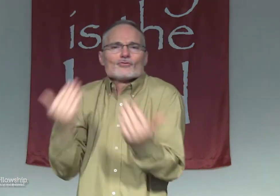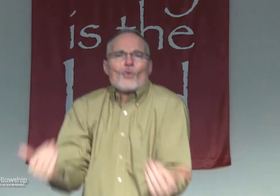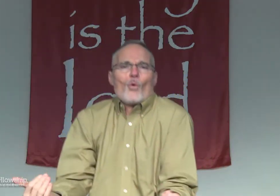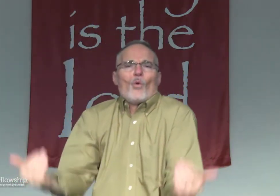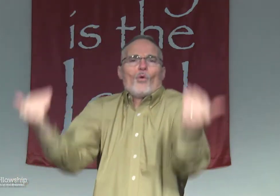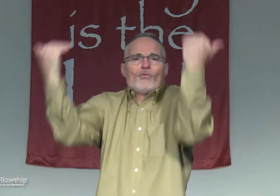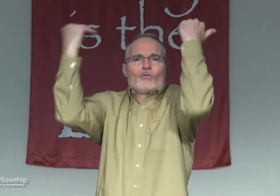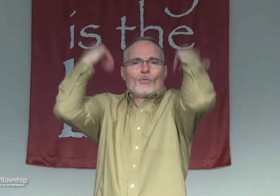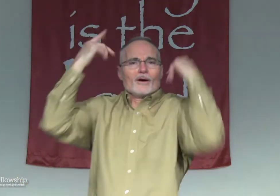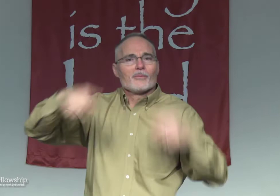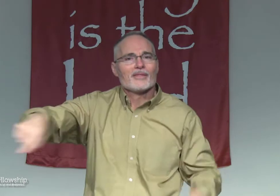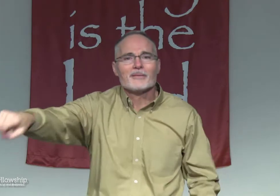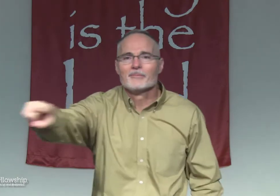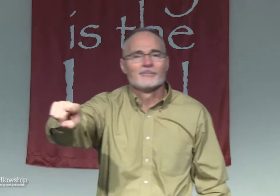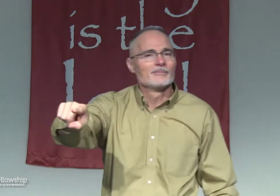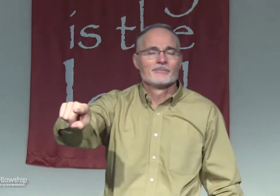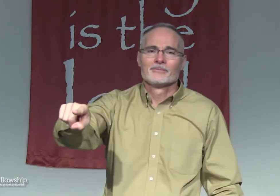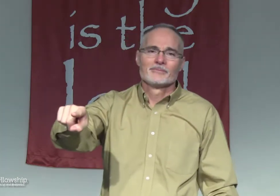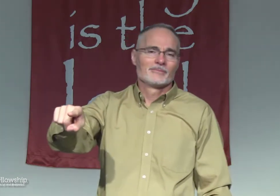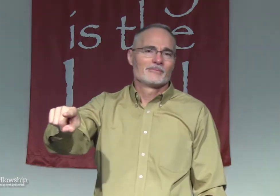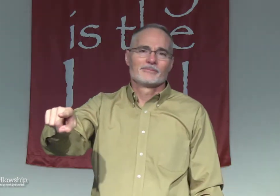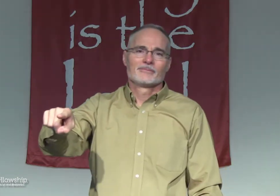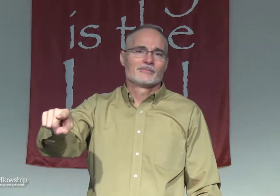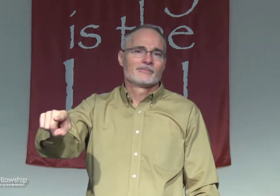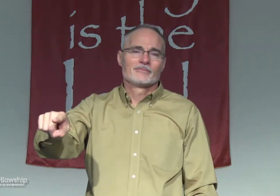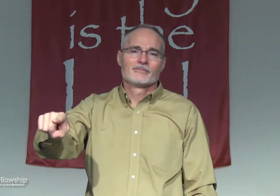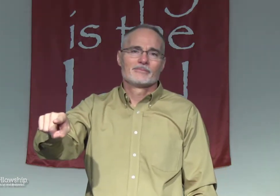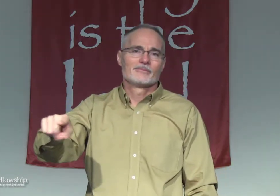I want his love to overwhelm them.